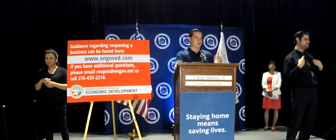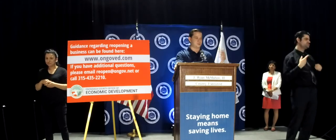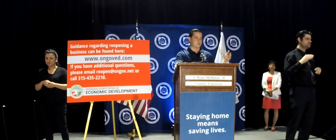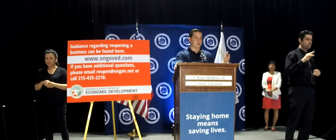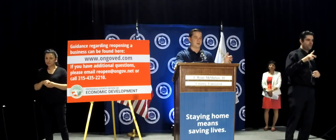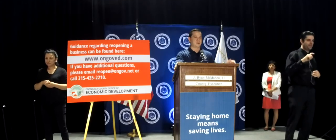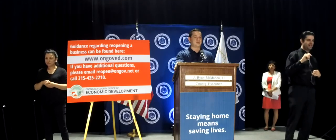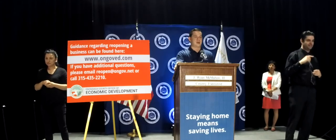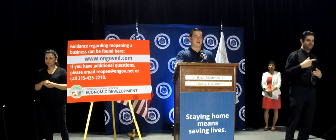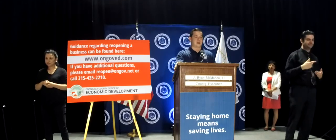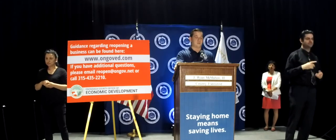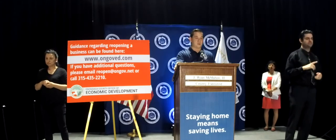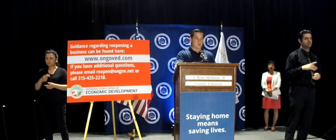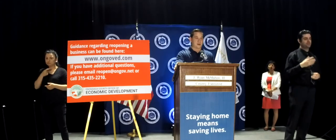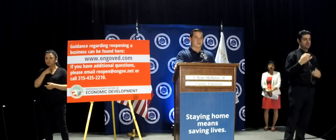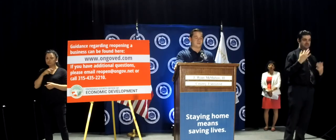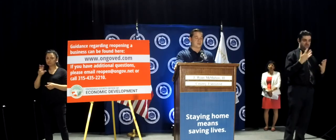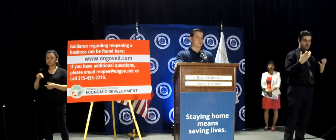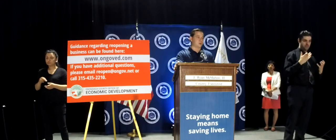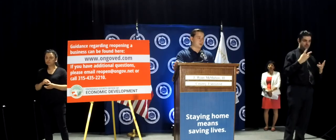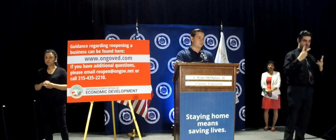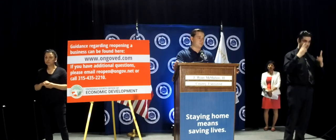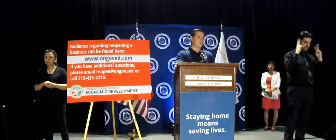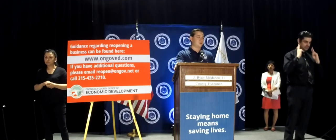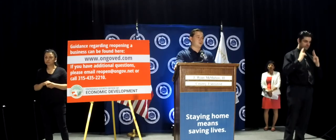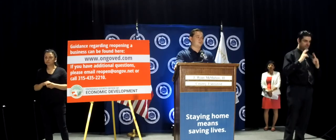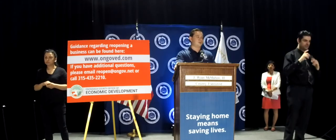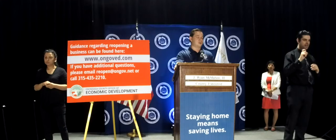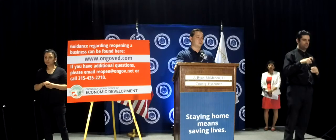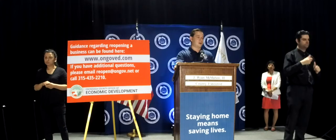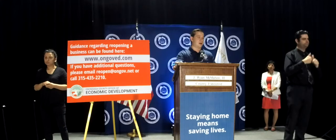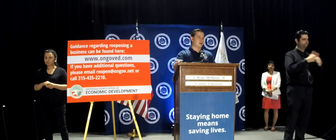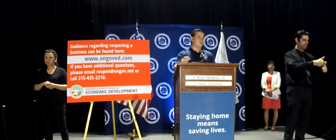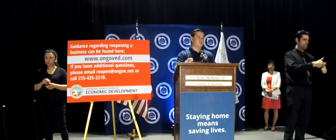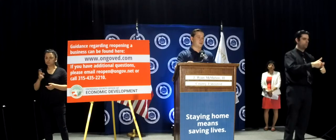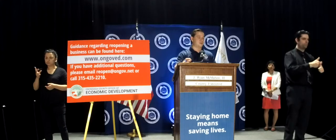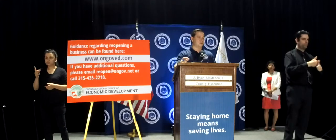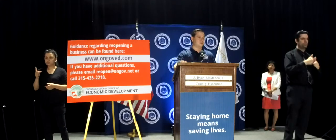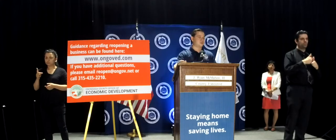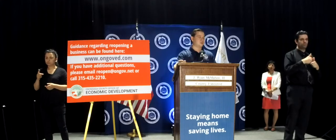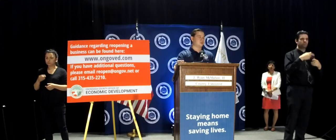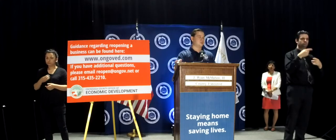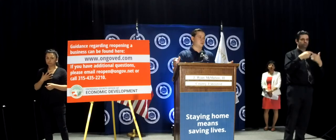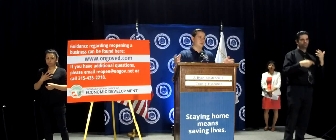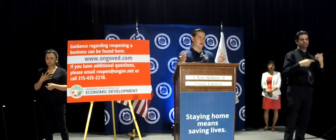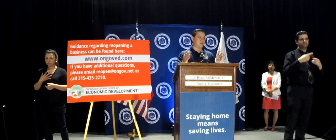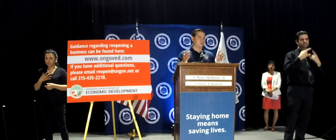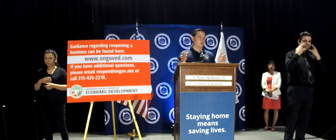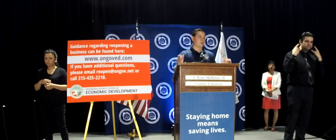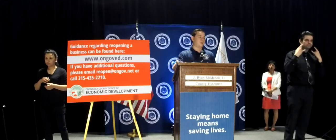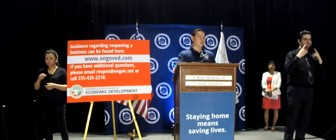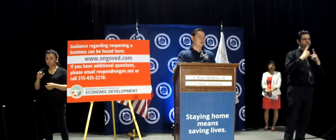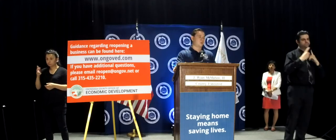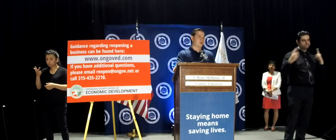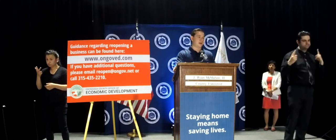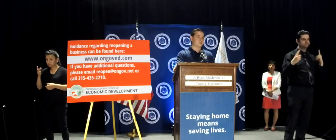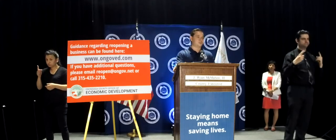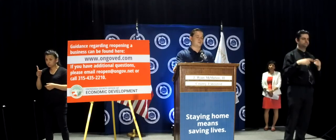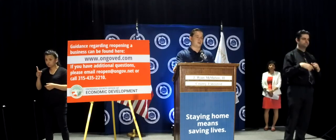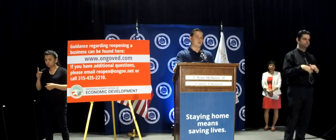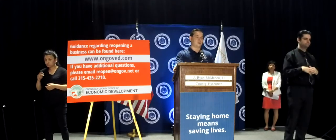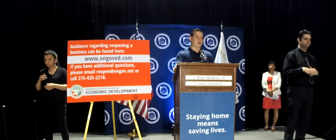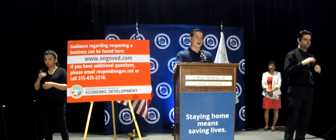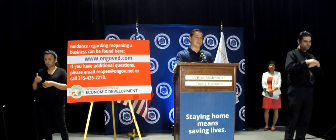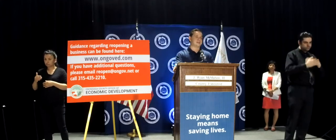It means we got to be smart. And then everybody's going to want to get to phase 3. It's going to get harder from phase 2 to phase 3 because we're going to be together more. So we got to